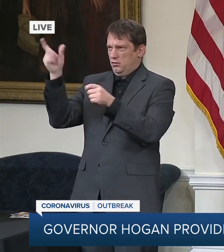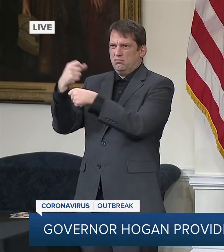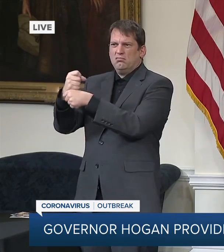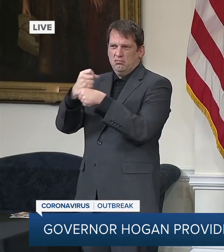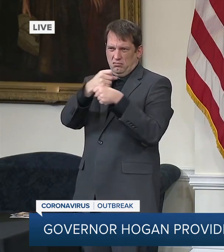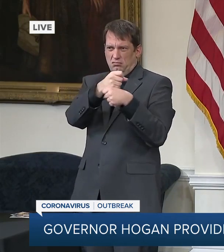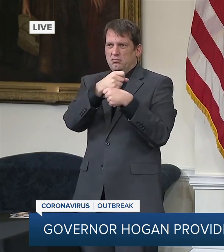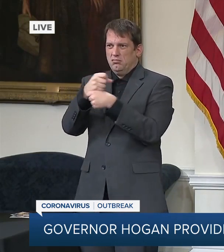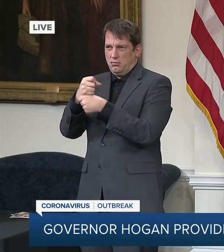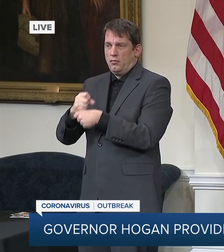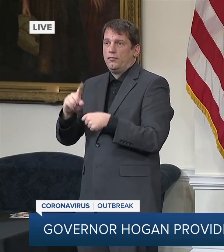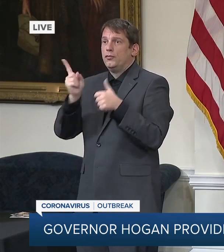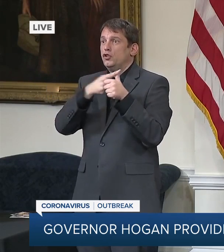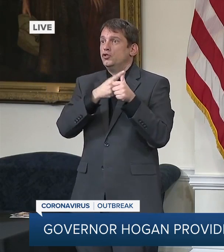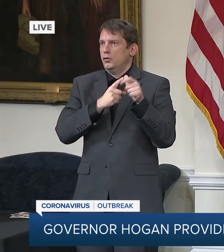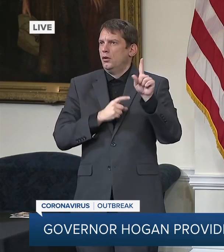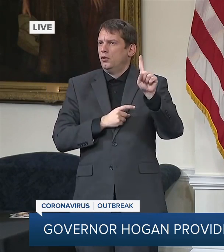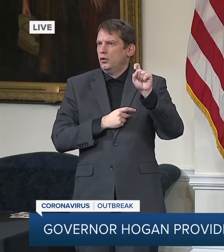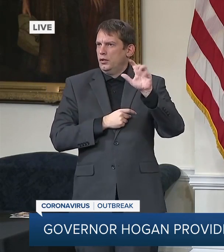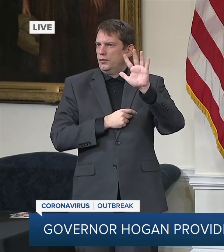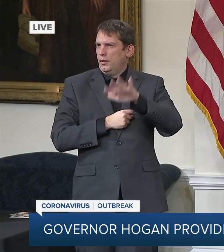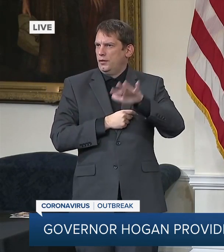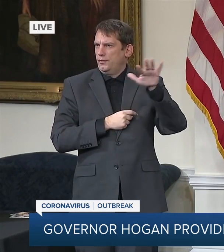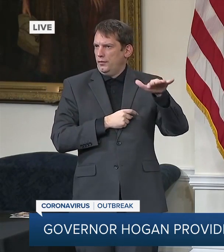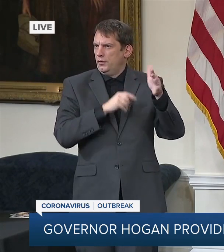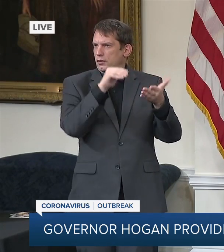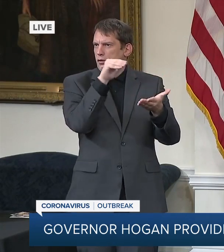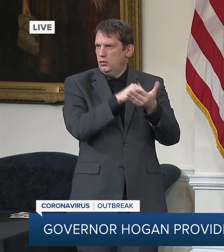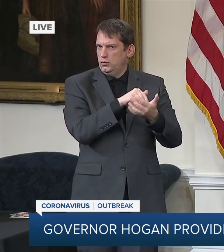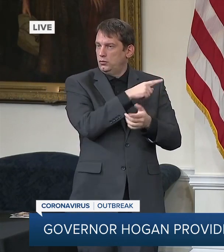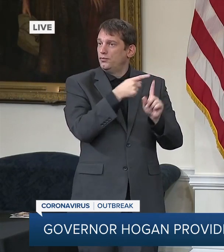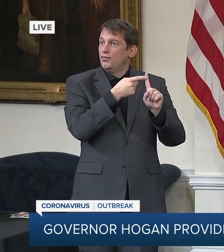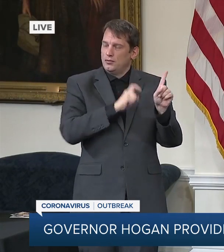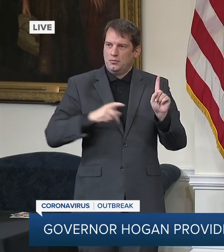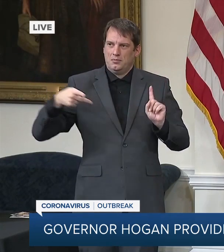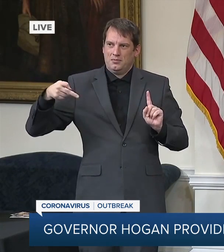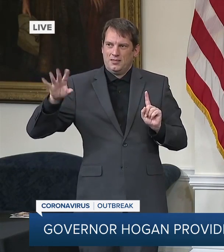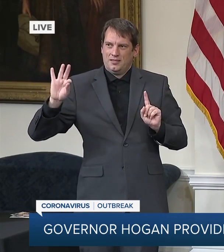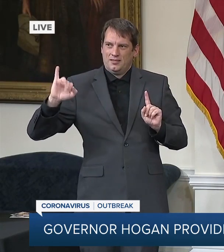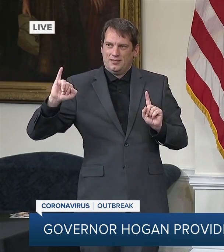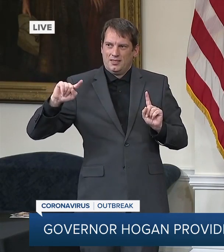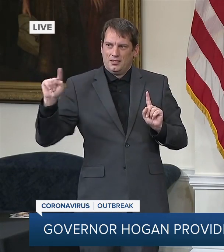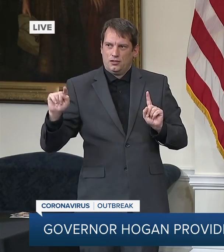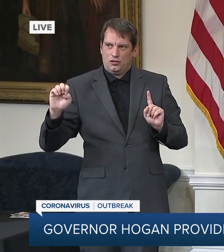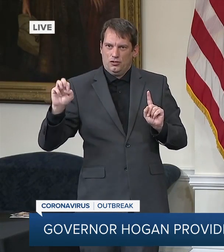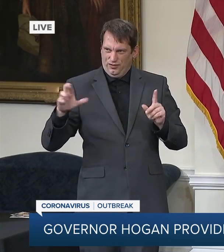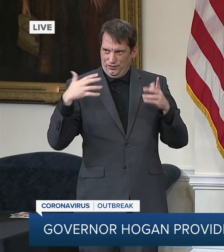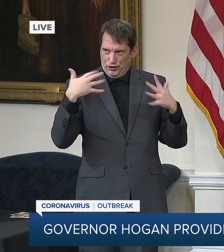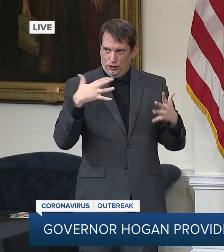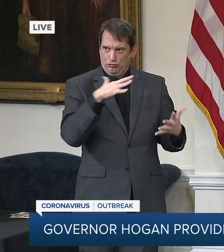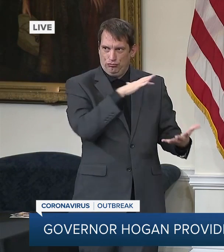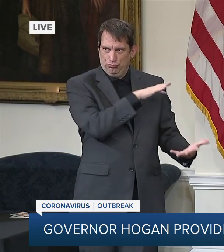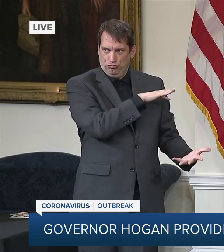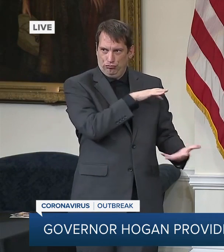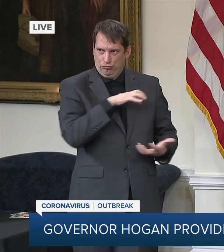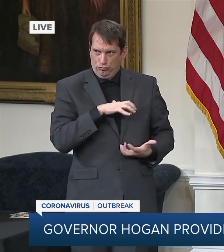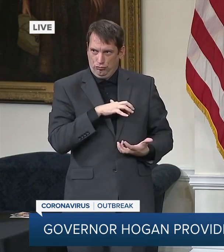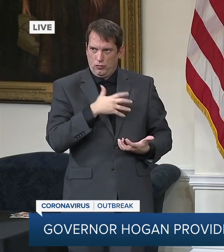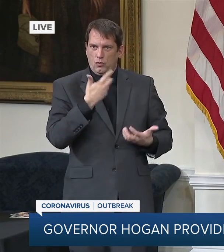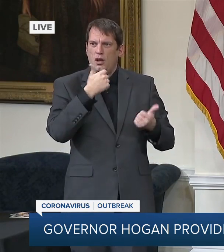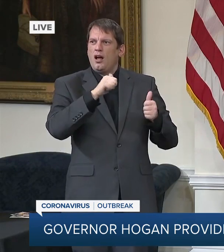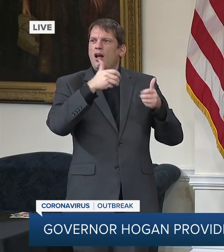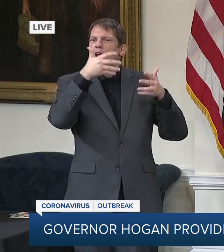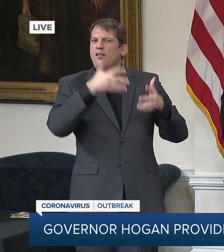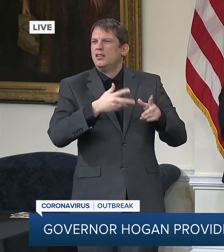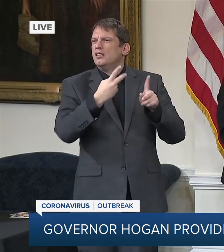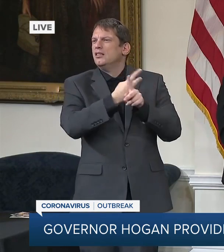which are from Pfizer, which we've already received. But we're trying to figure out the details of it. Basically, they did